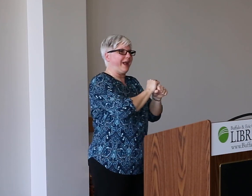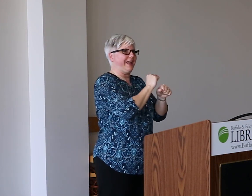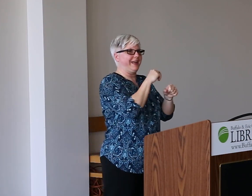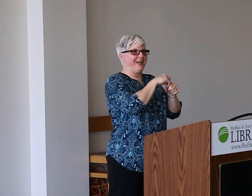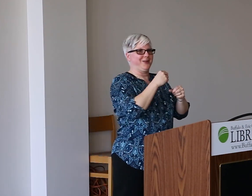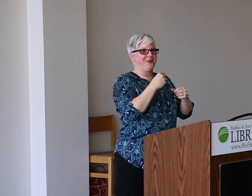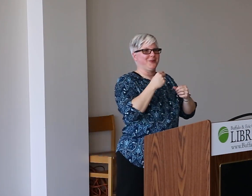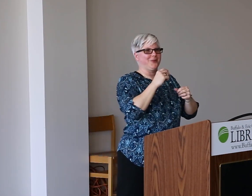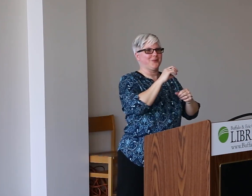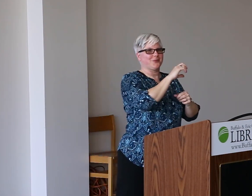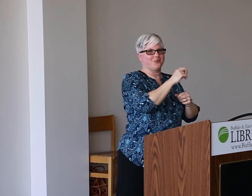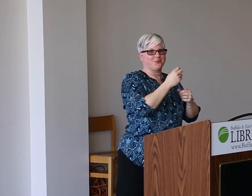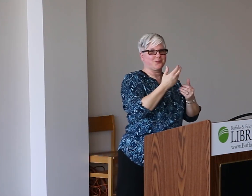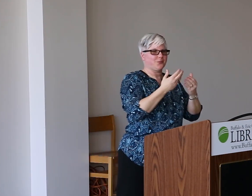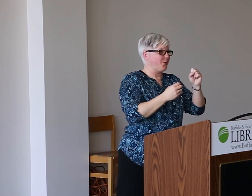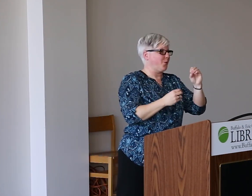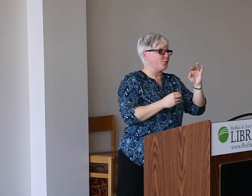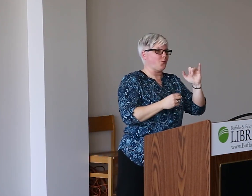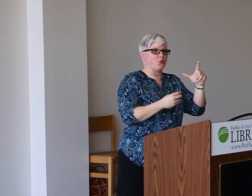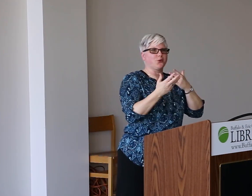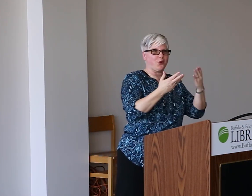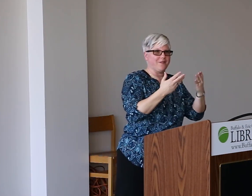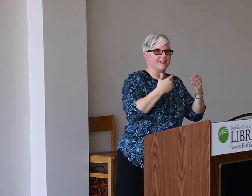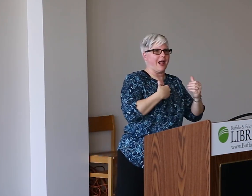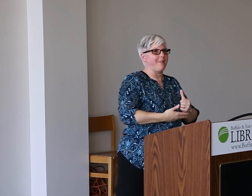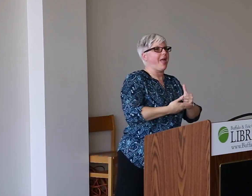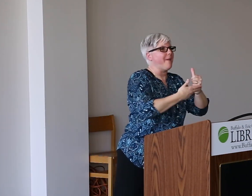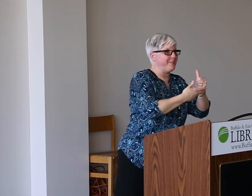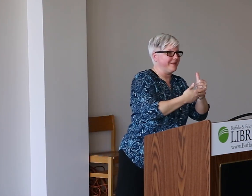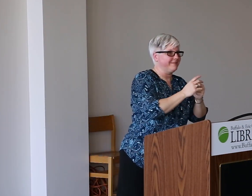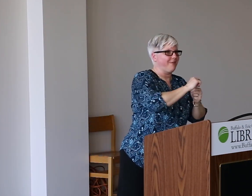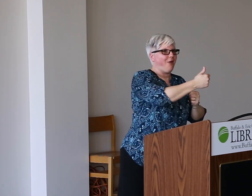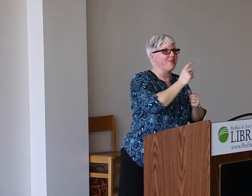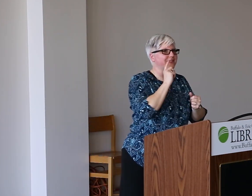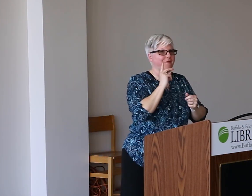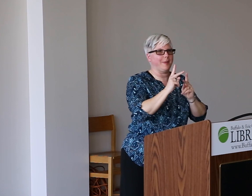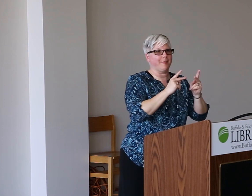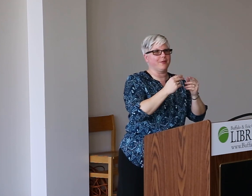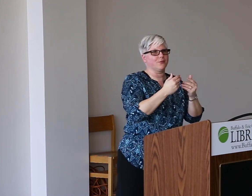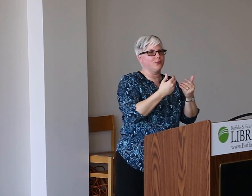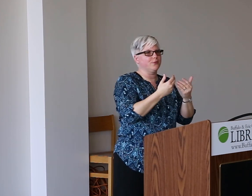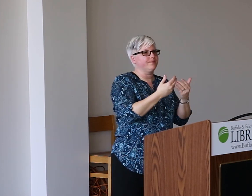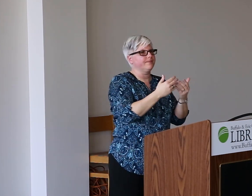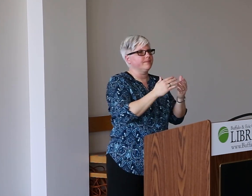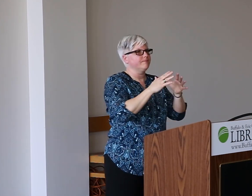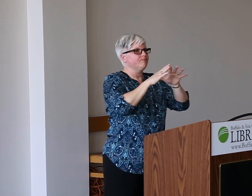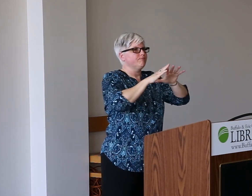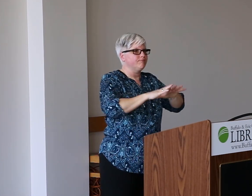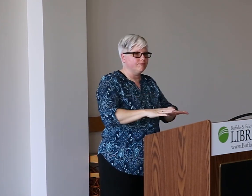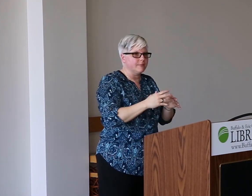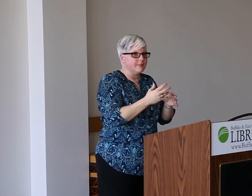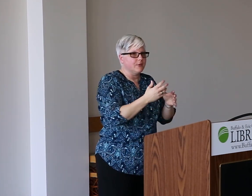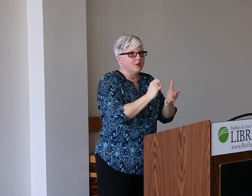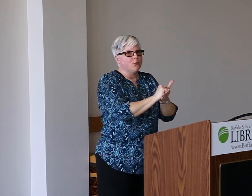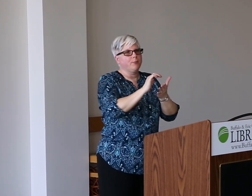And now I'm working at social services and I'm helping all of the deaf people